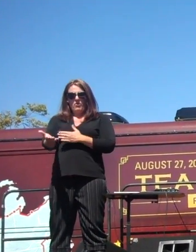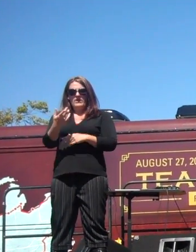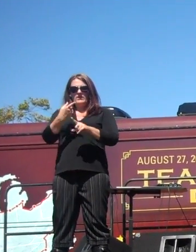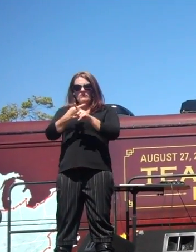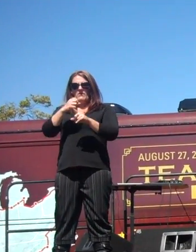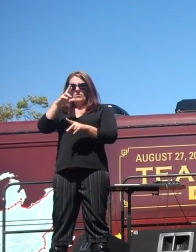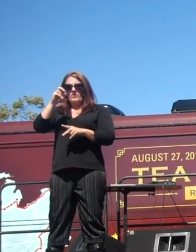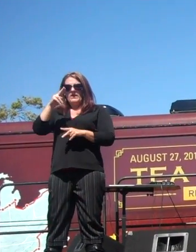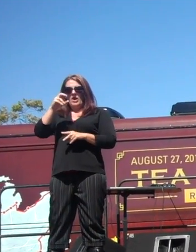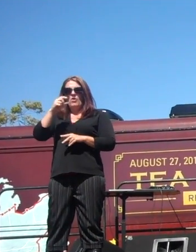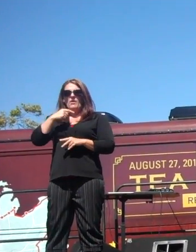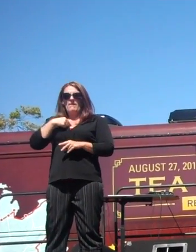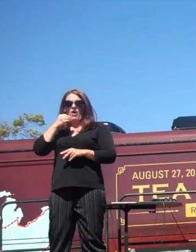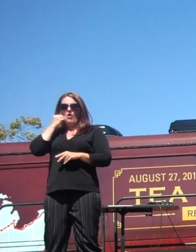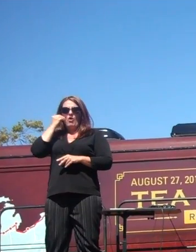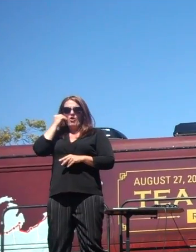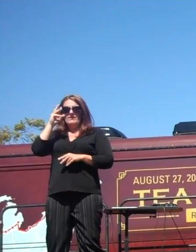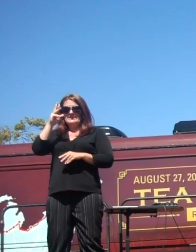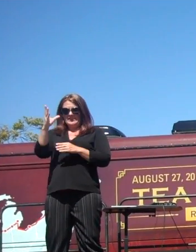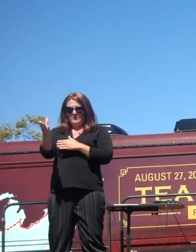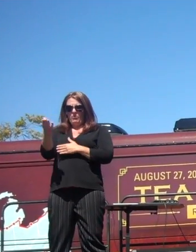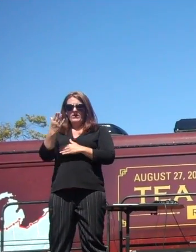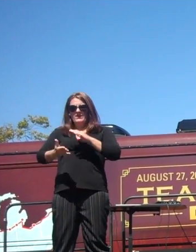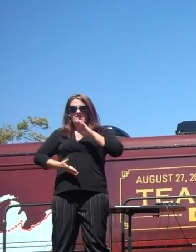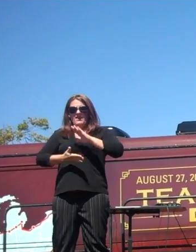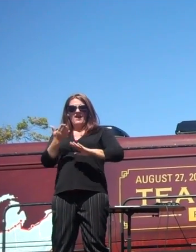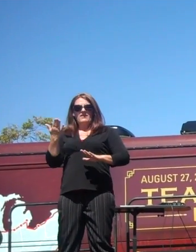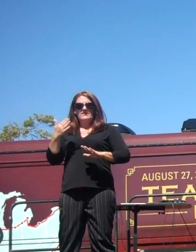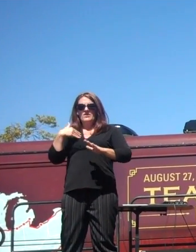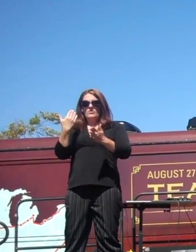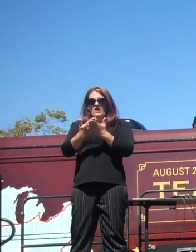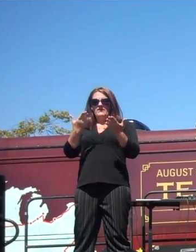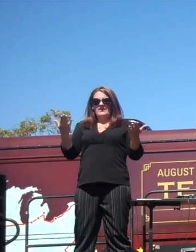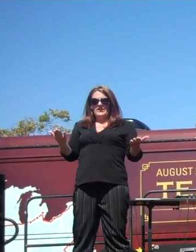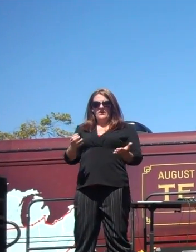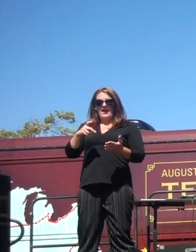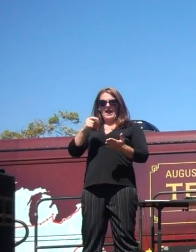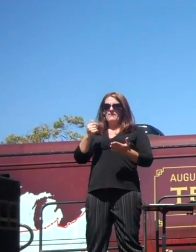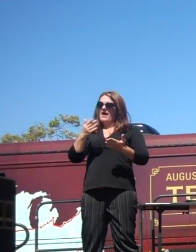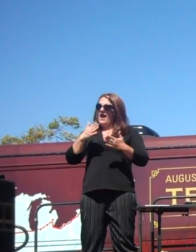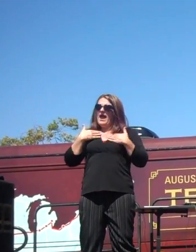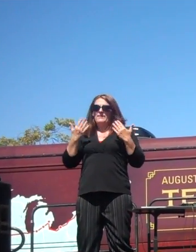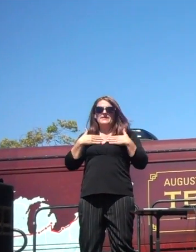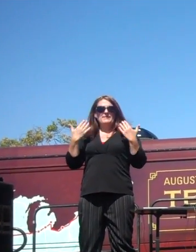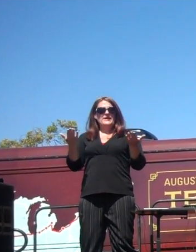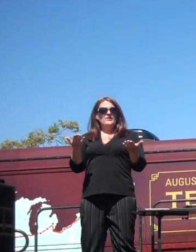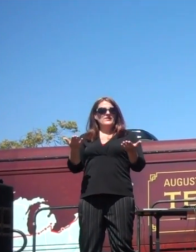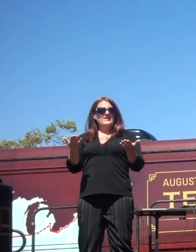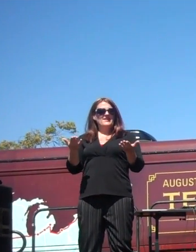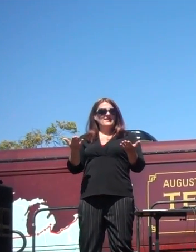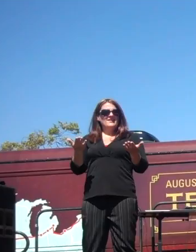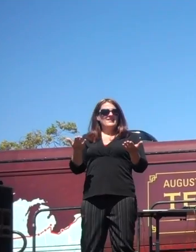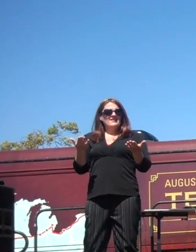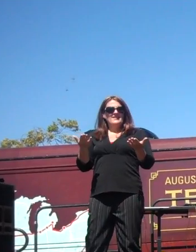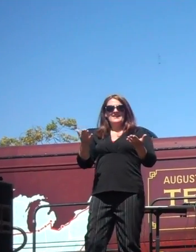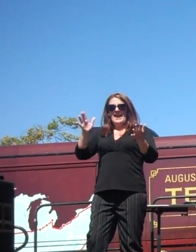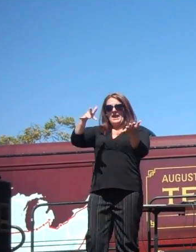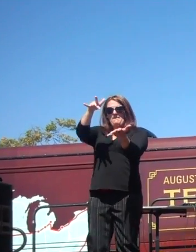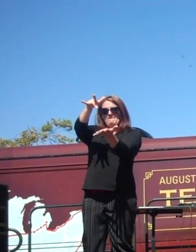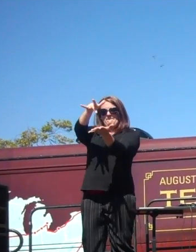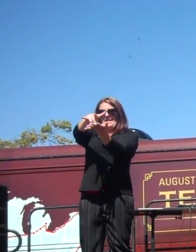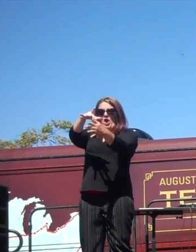that's my home. At 6 a.m. we left and we got here to Napa. I'm so glad to be here in Middle